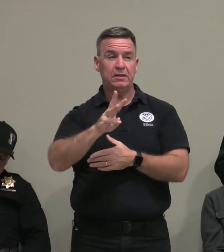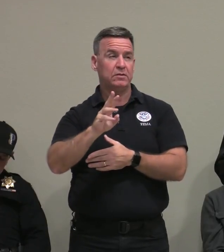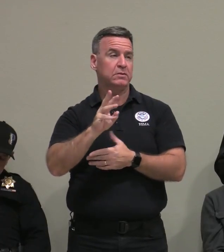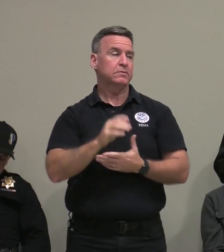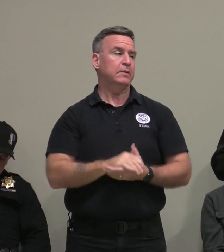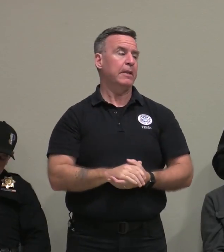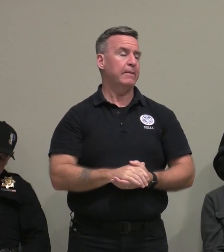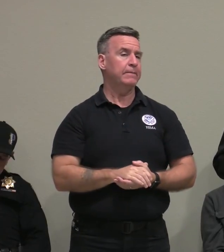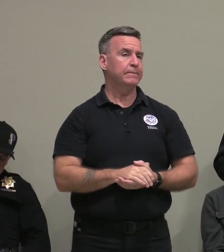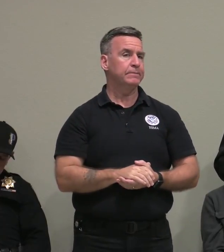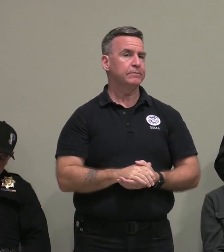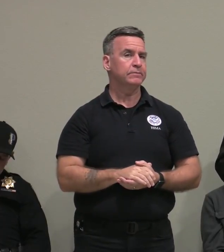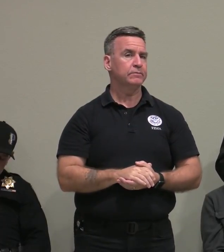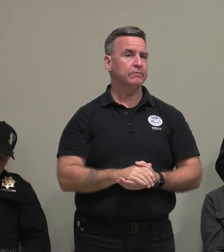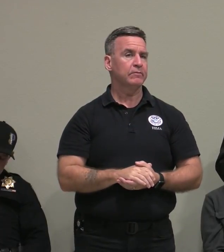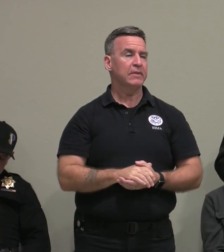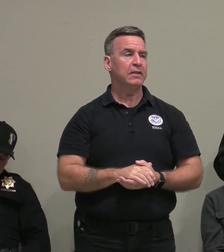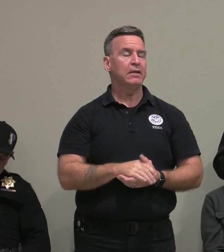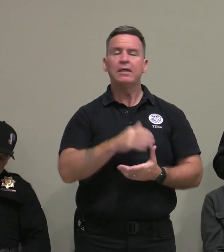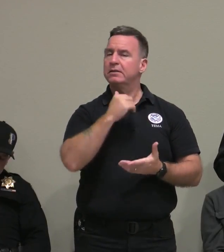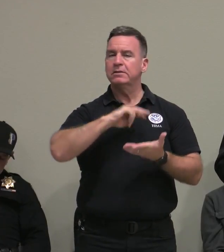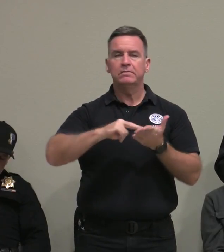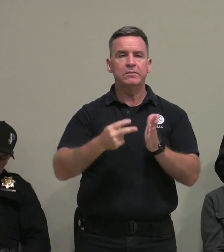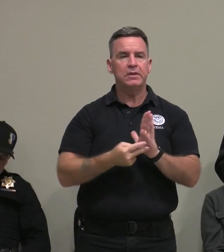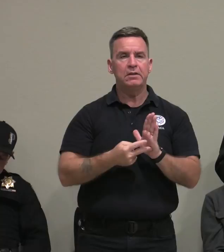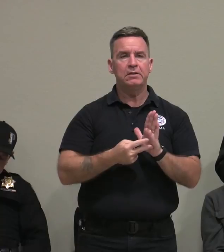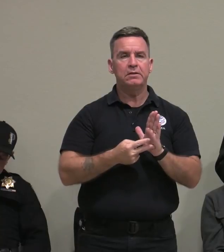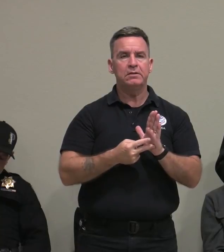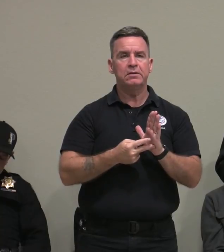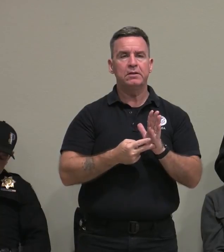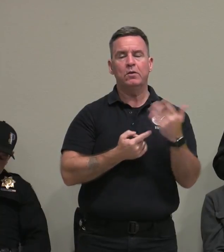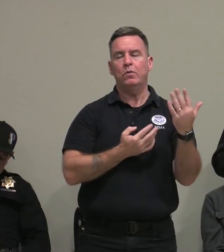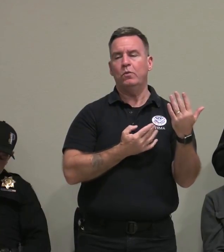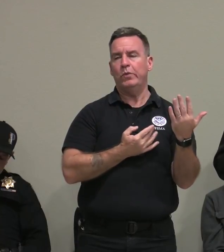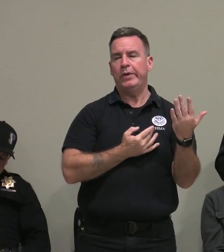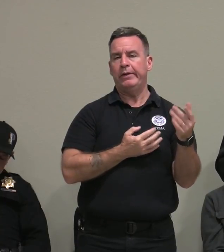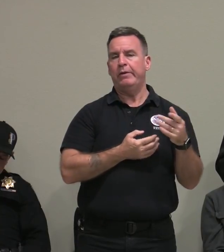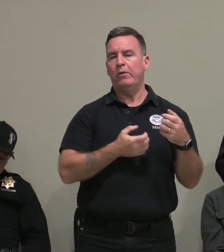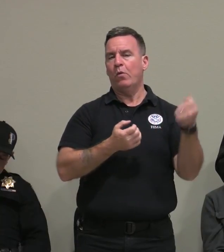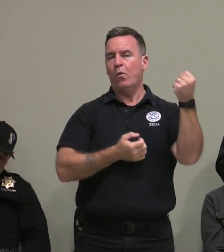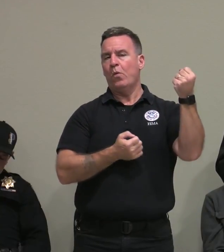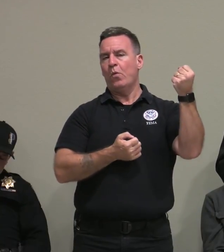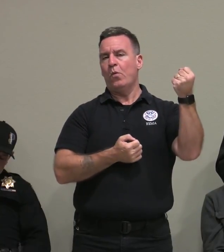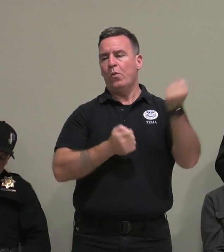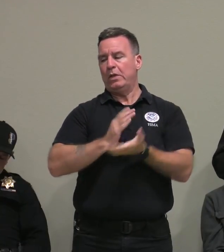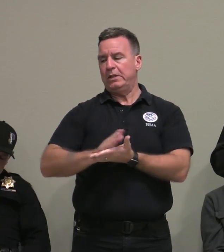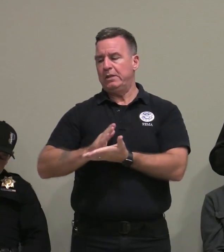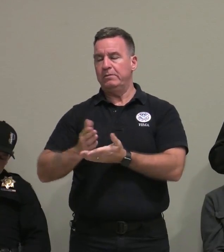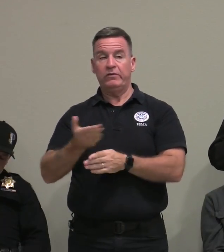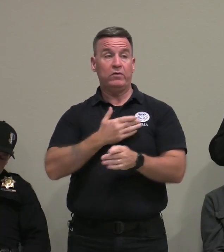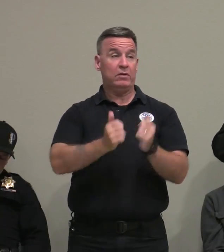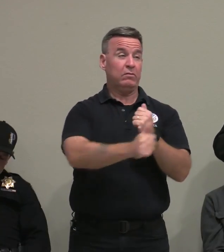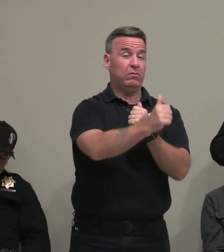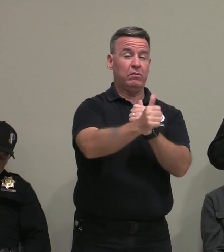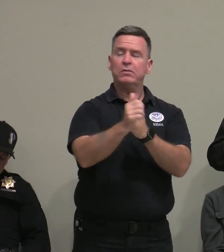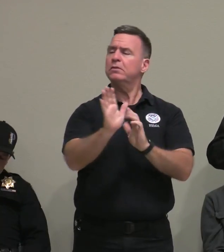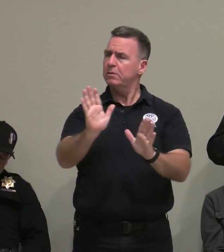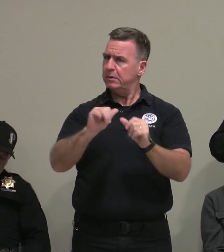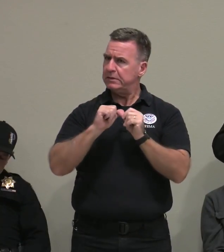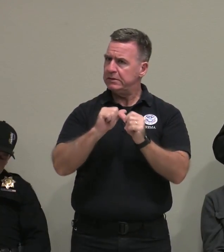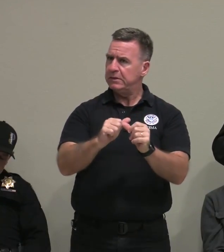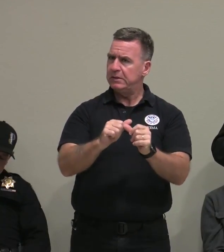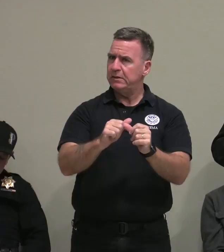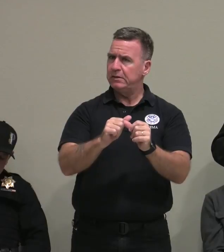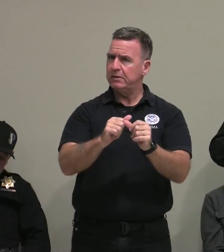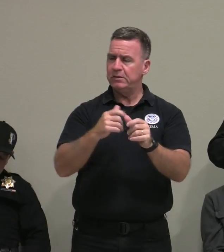waste. Now, that doesn't mean that we're going to wait on the debris operation for the hazmat teams to clear. We're going to continue to